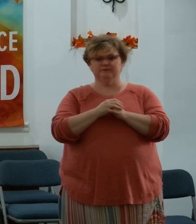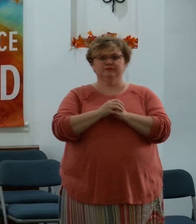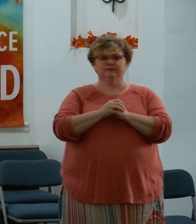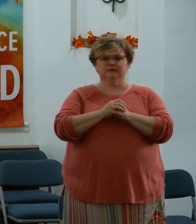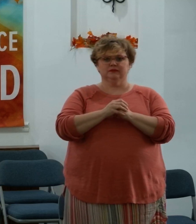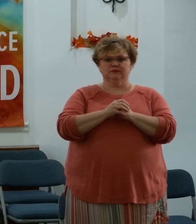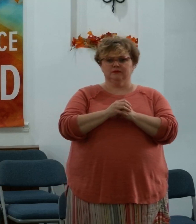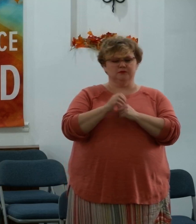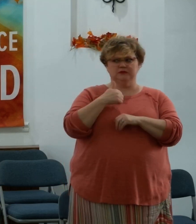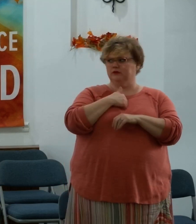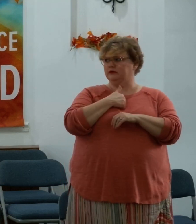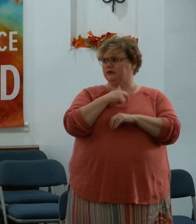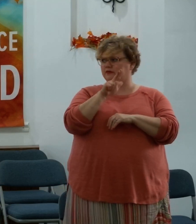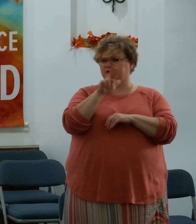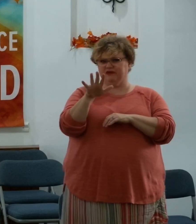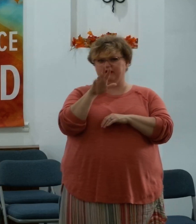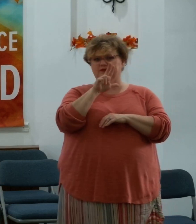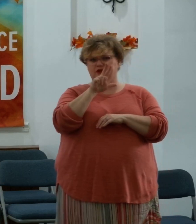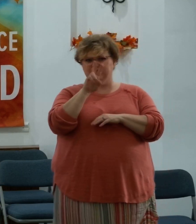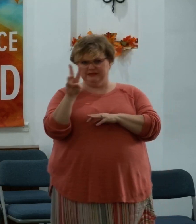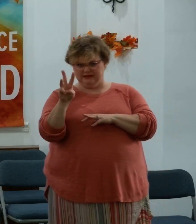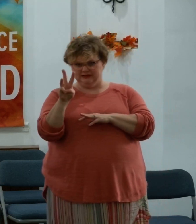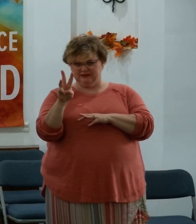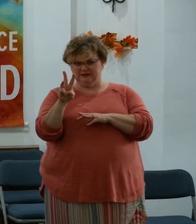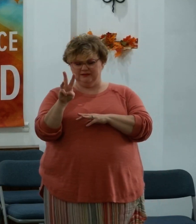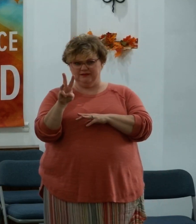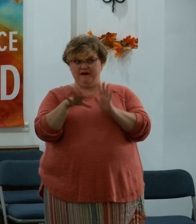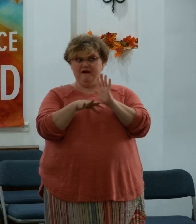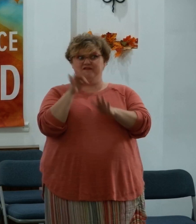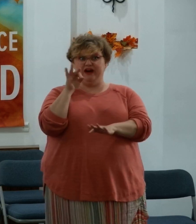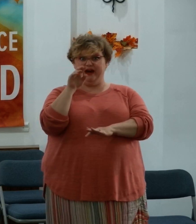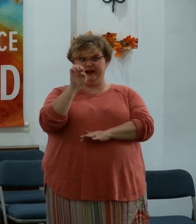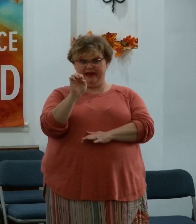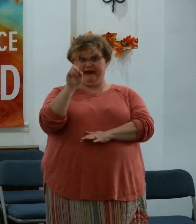35 and 36. Find Exodus 35.